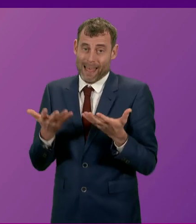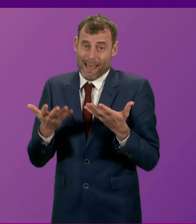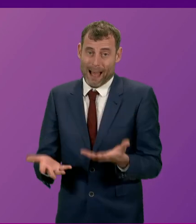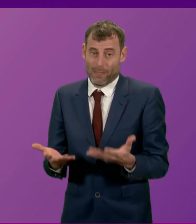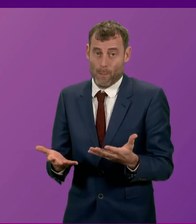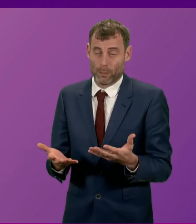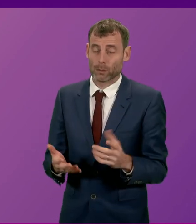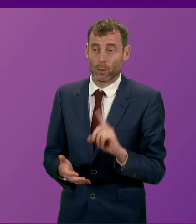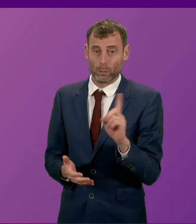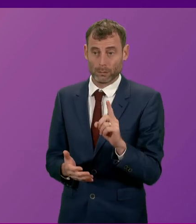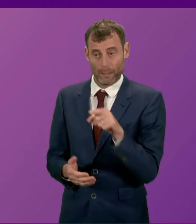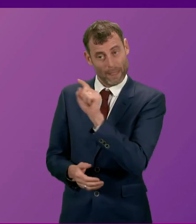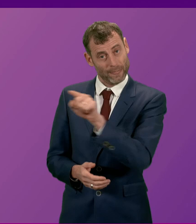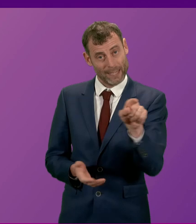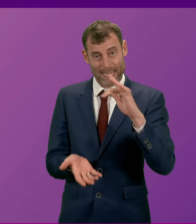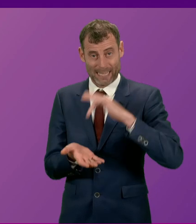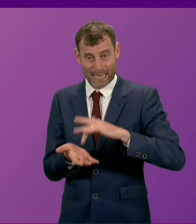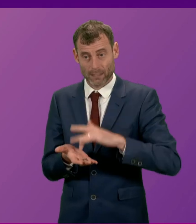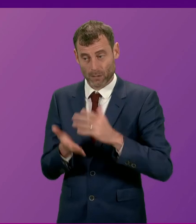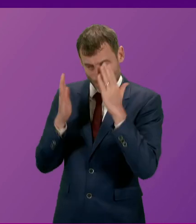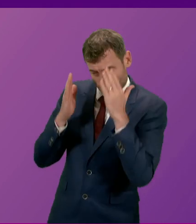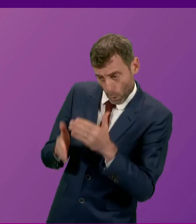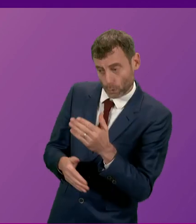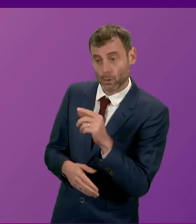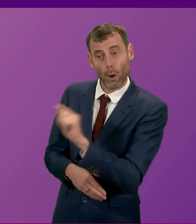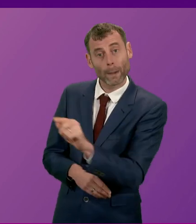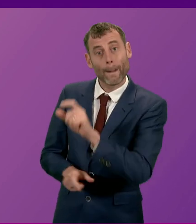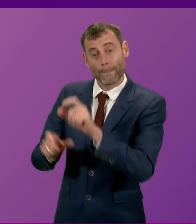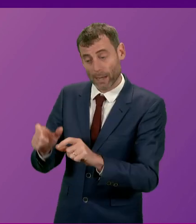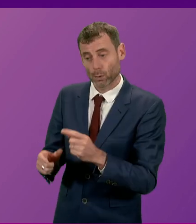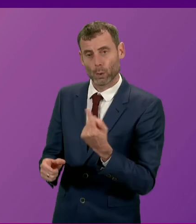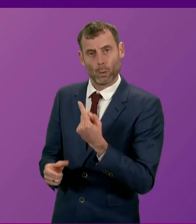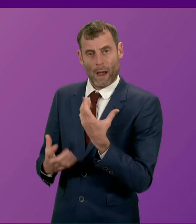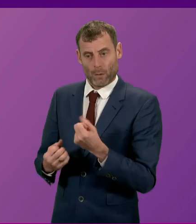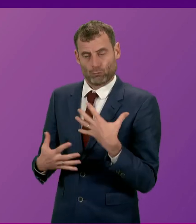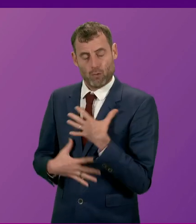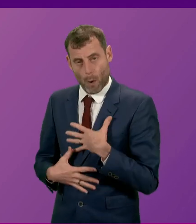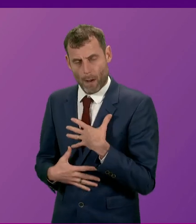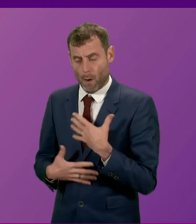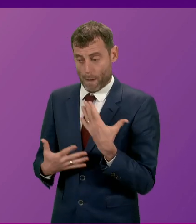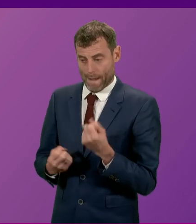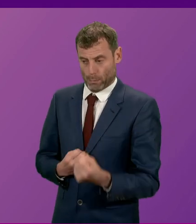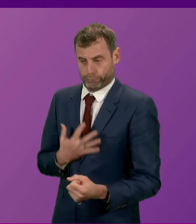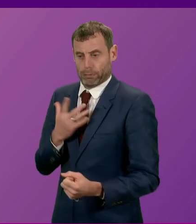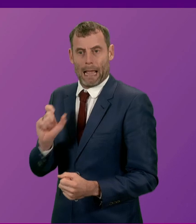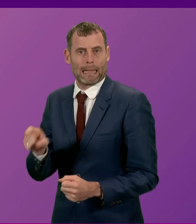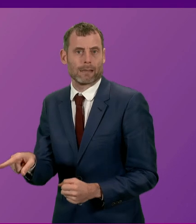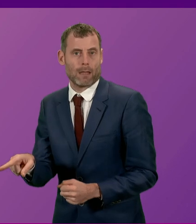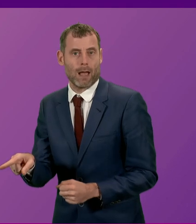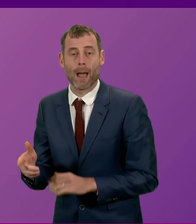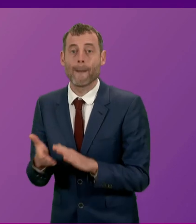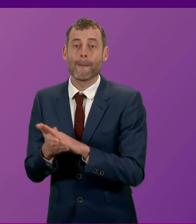treating patients with trauma or active cancers. Regrettably, this means some patients are waiting longer for